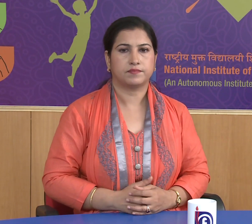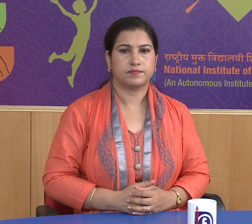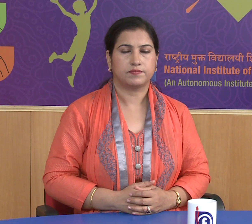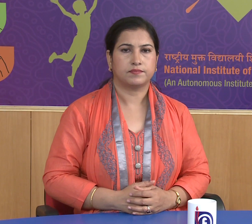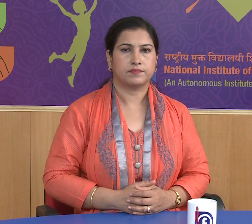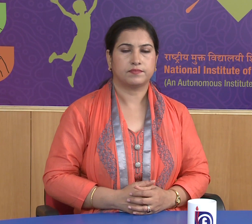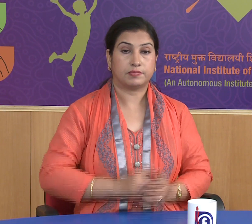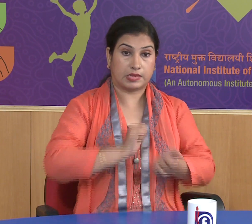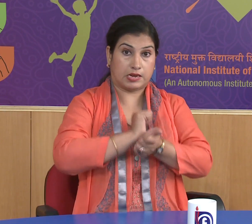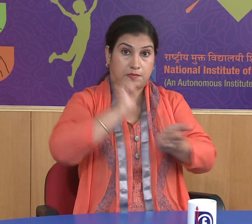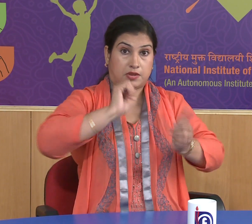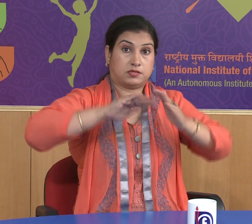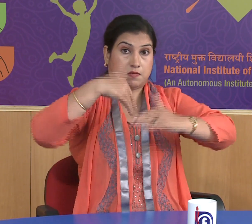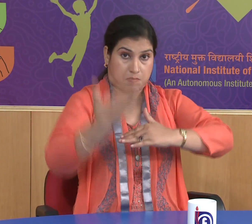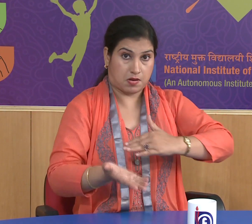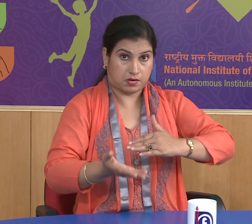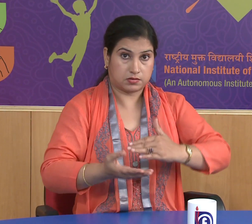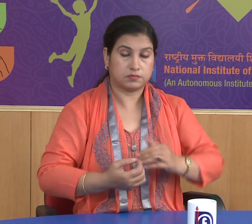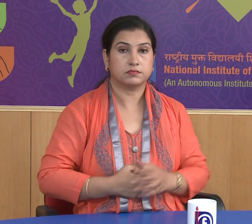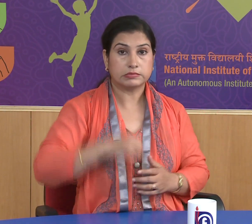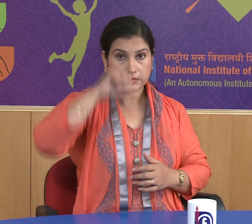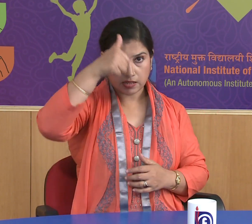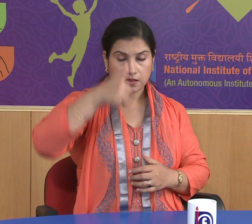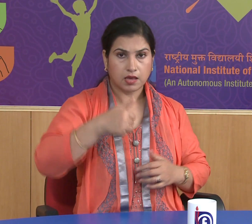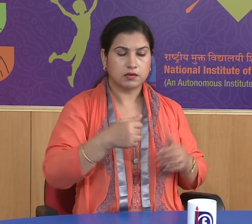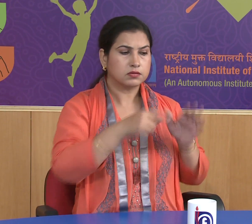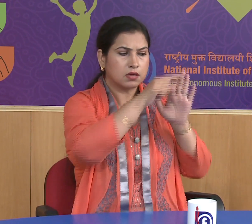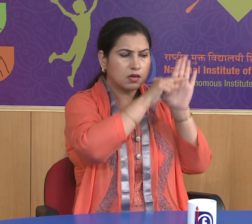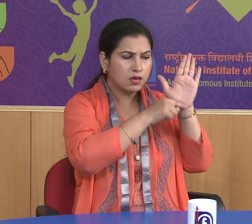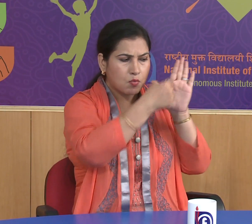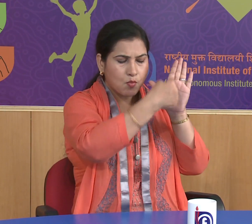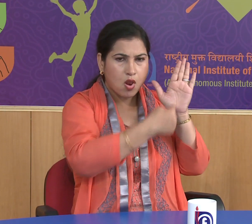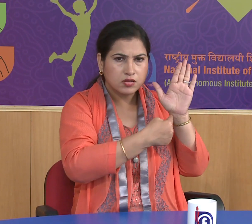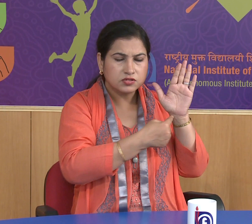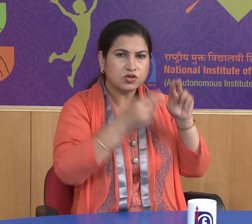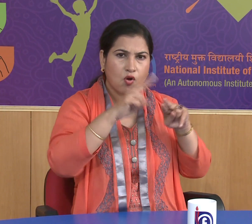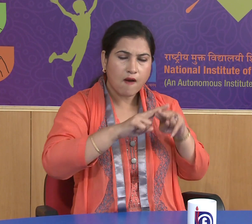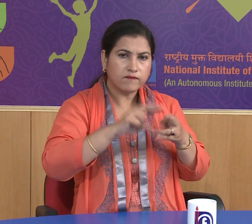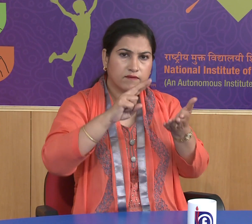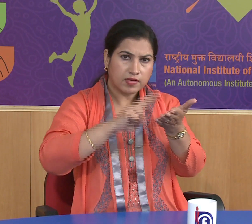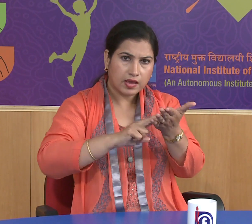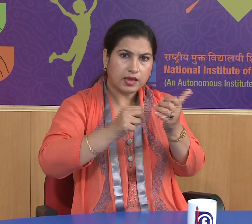After independence, India adopted the policy of non-alignment.